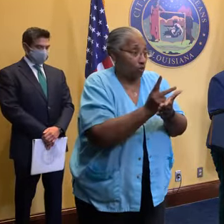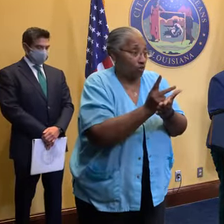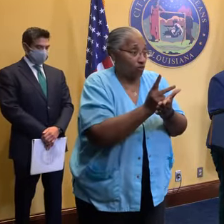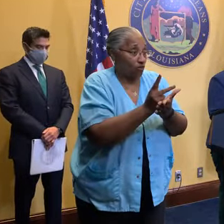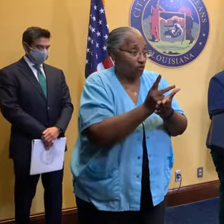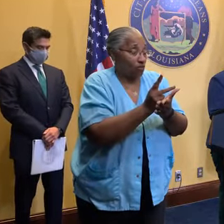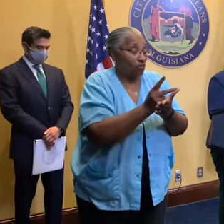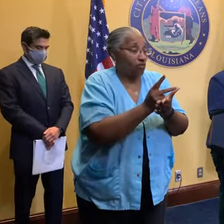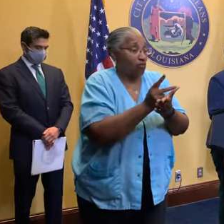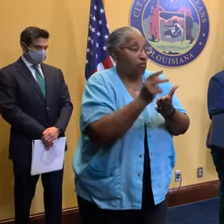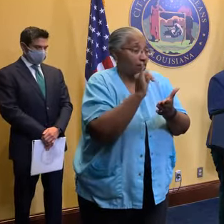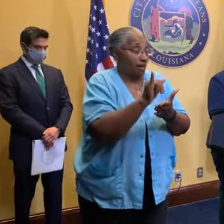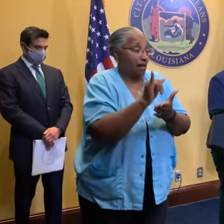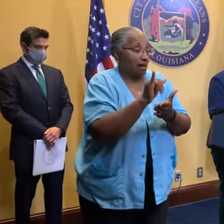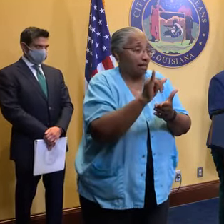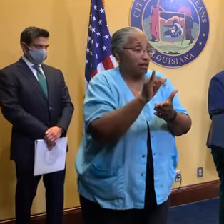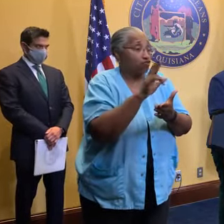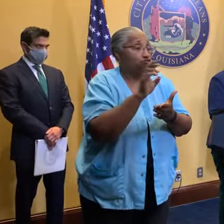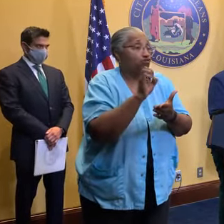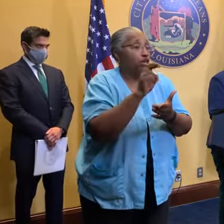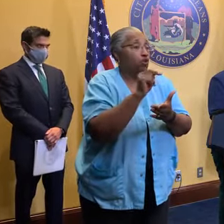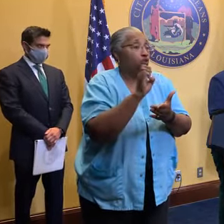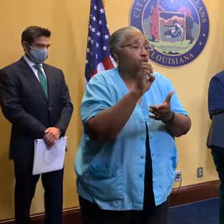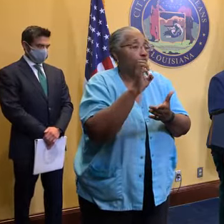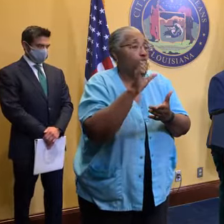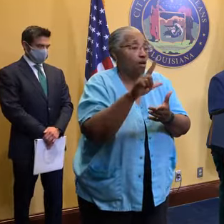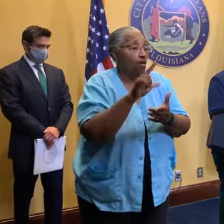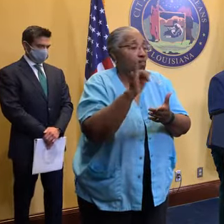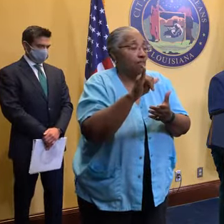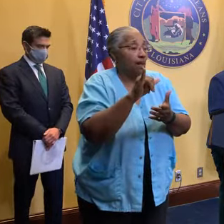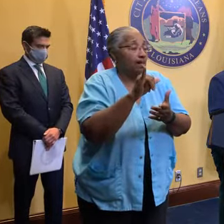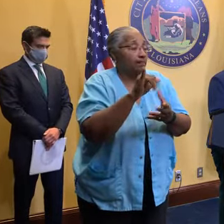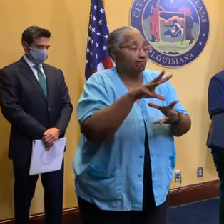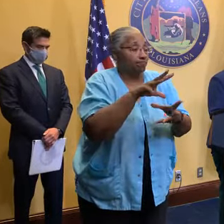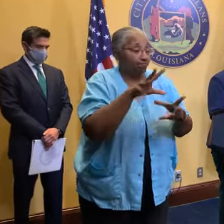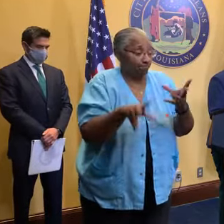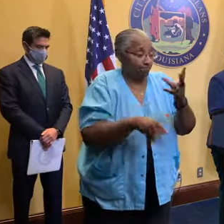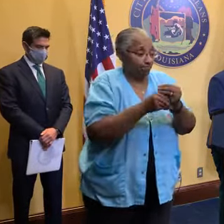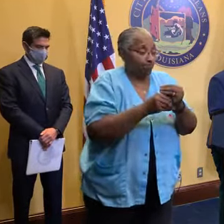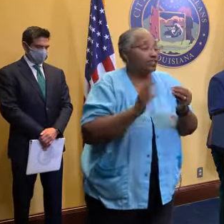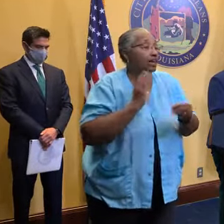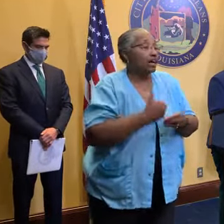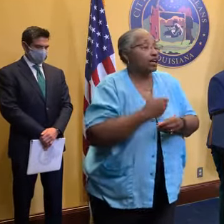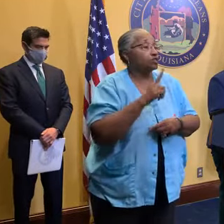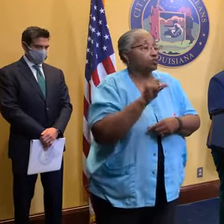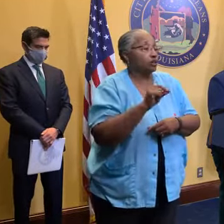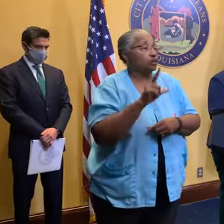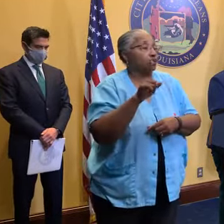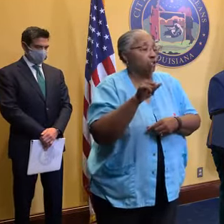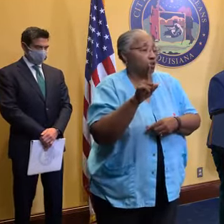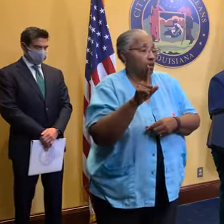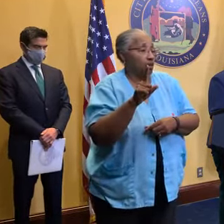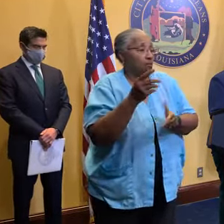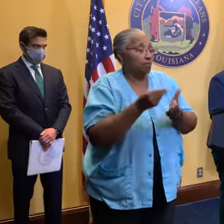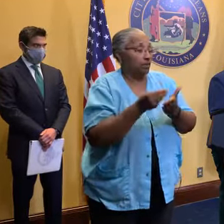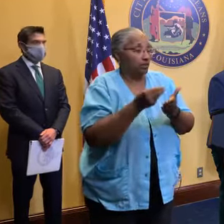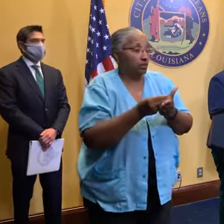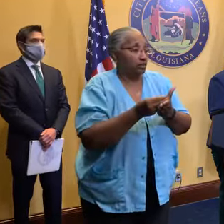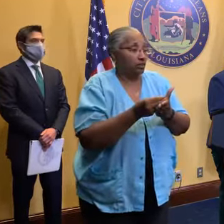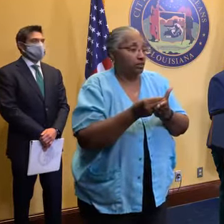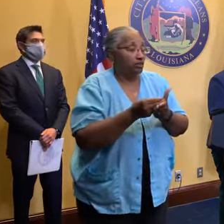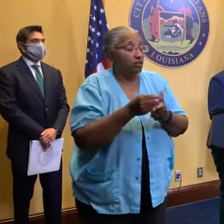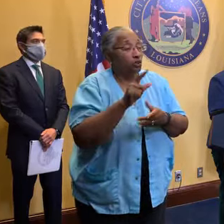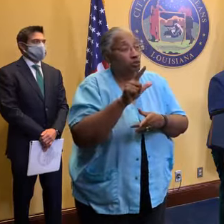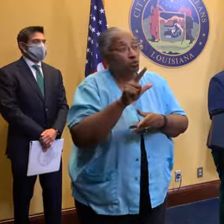renewal package. It is built into our 2021 budget. It will mean an upward of 23 to